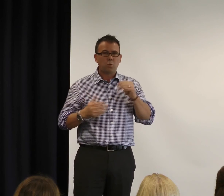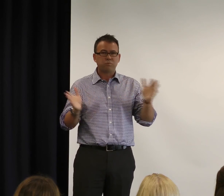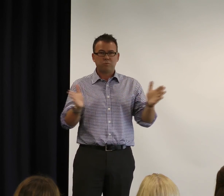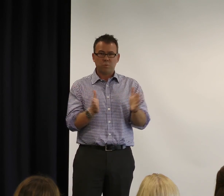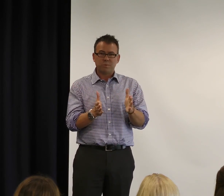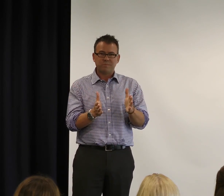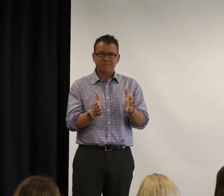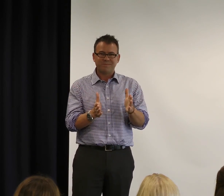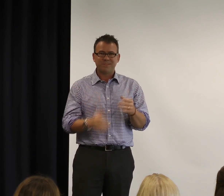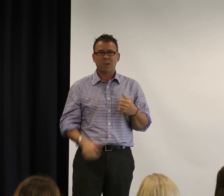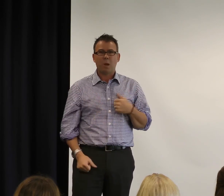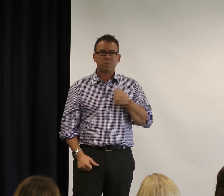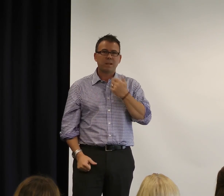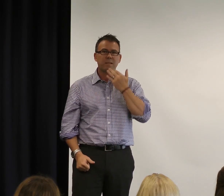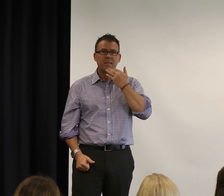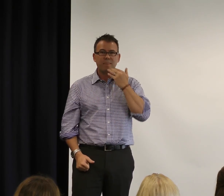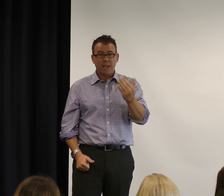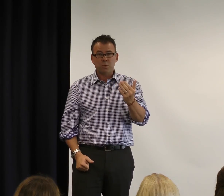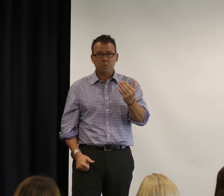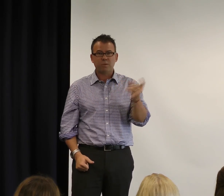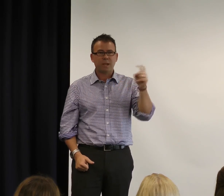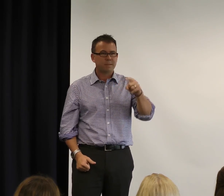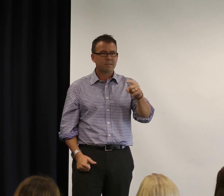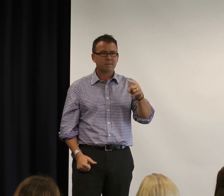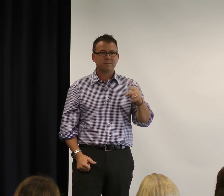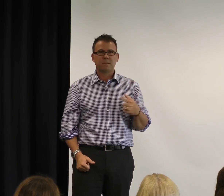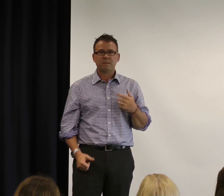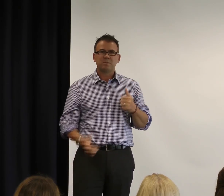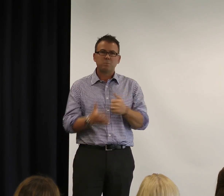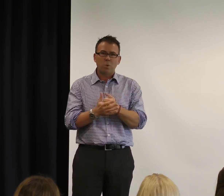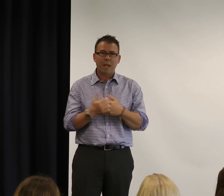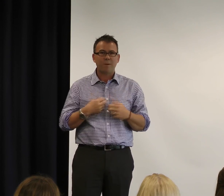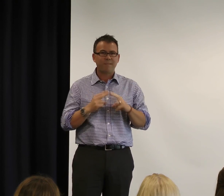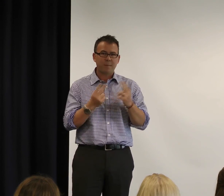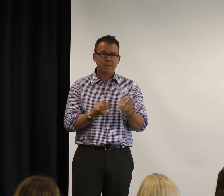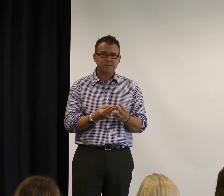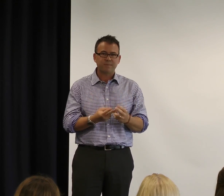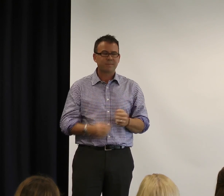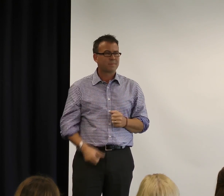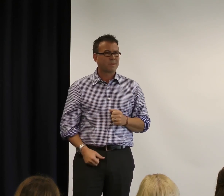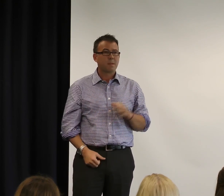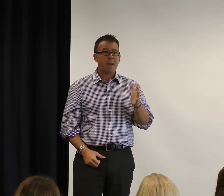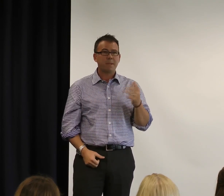Other people have spoken much longer, but I'll keep this short. I just want to say thank you all for coming, for supporting my family.